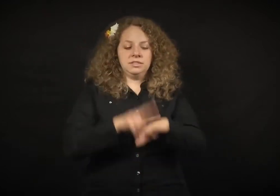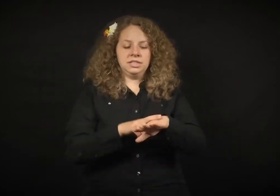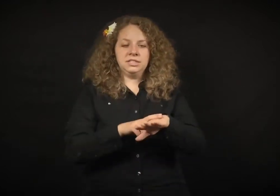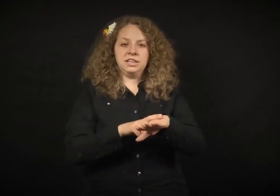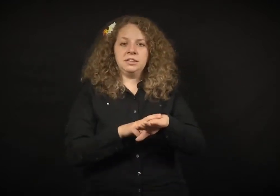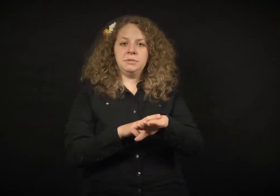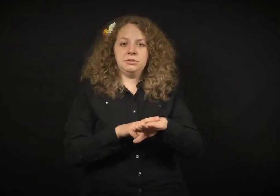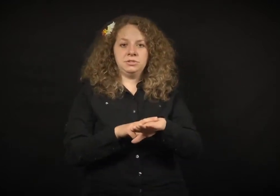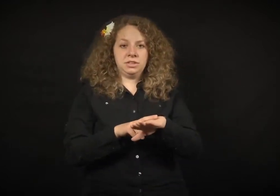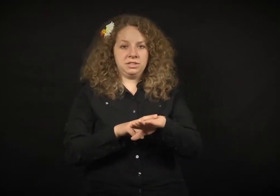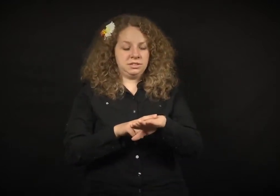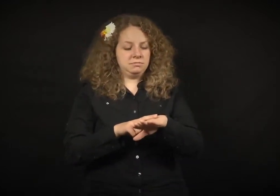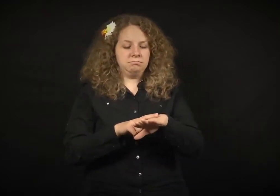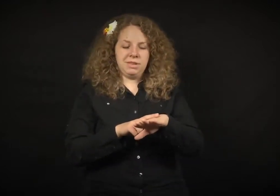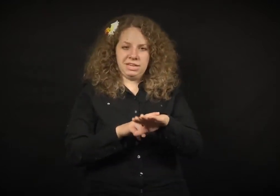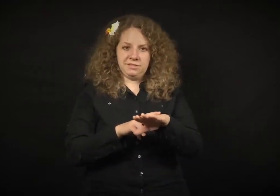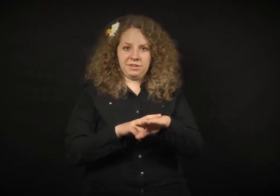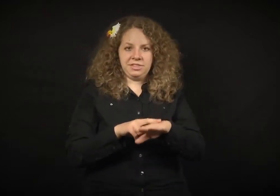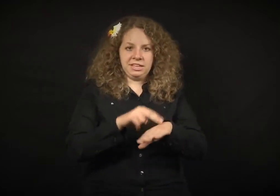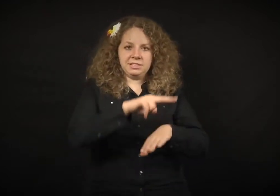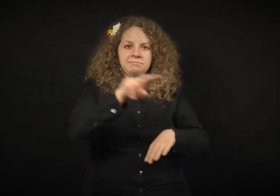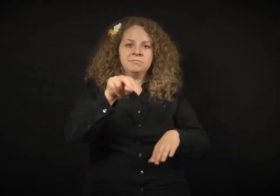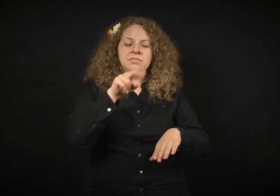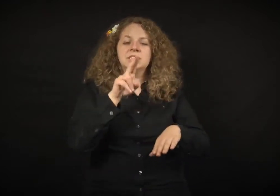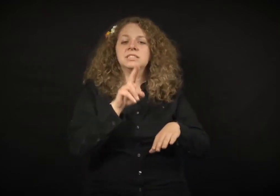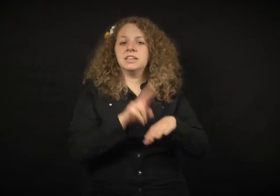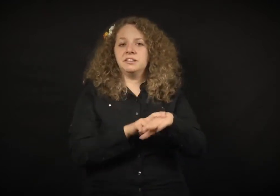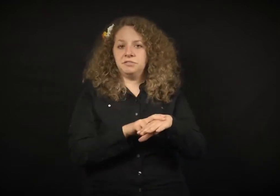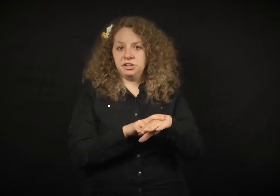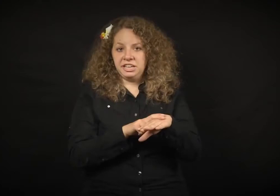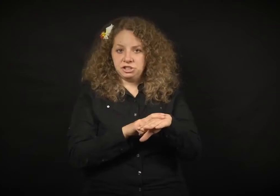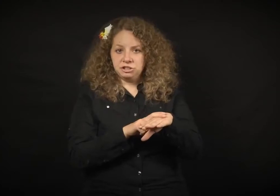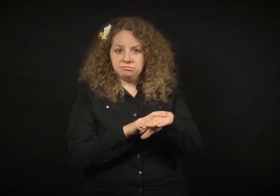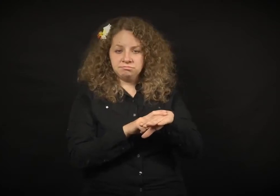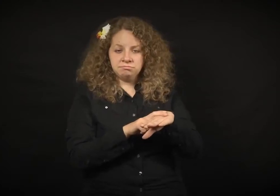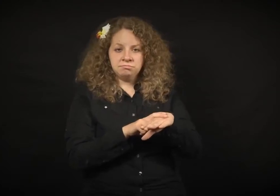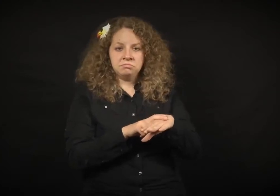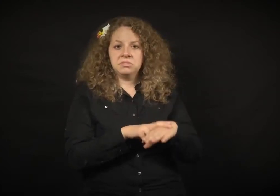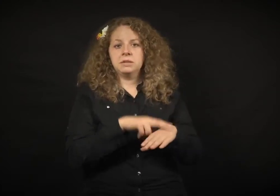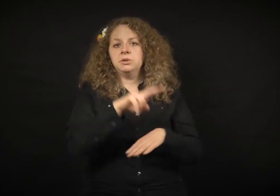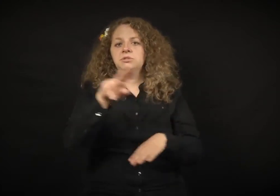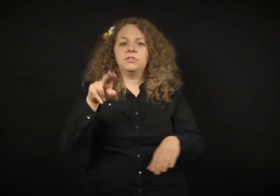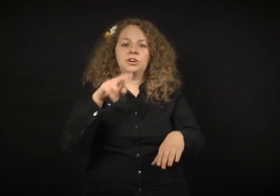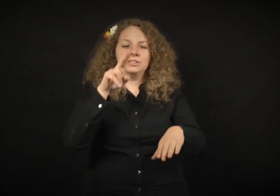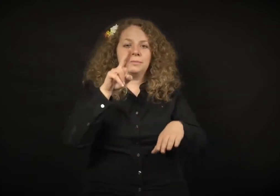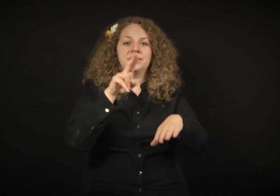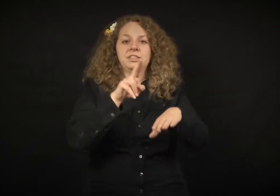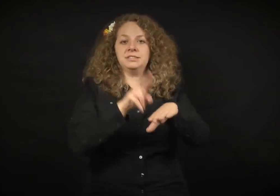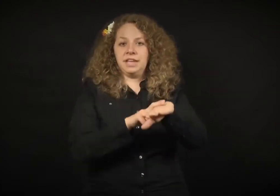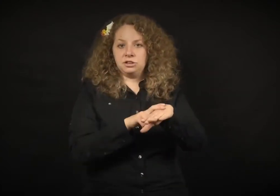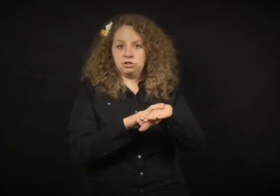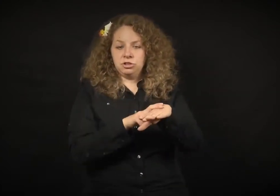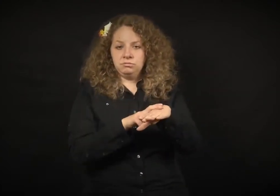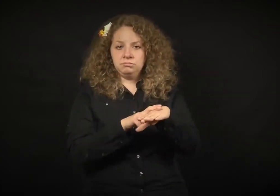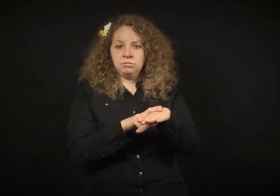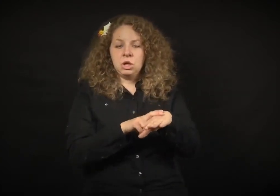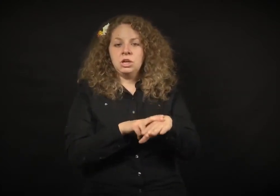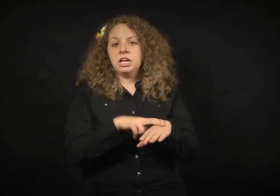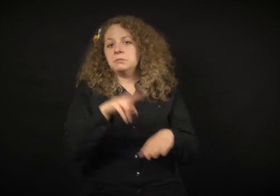This sign can be used as many different things. This is a sign for nature. It can be used for something that's natural. It can be